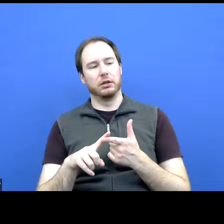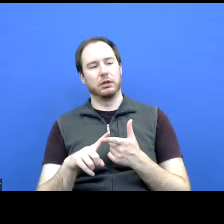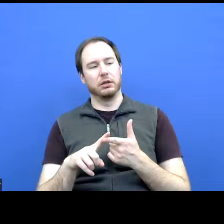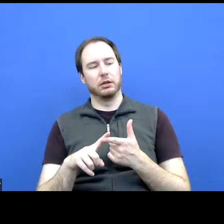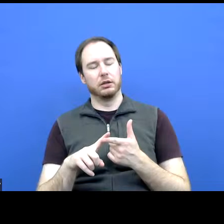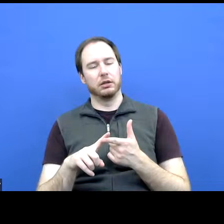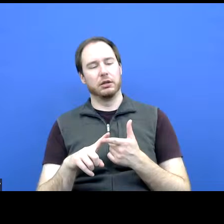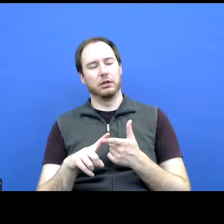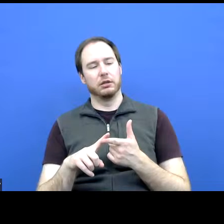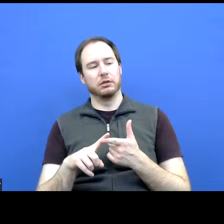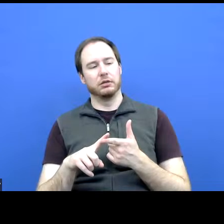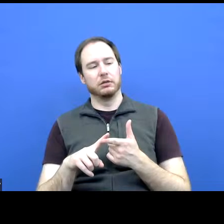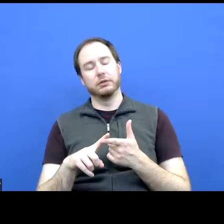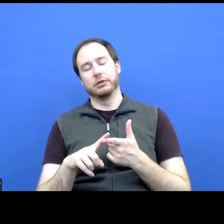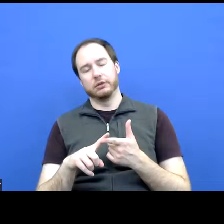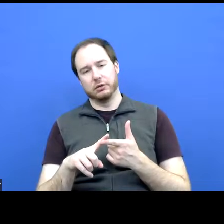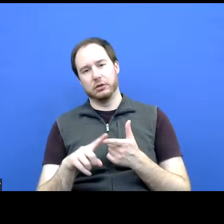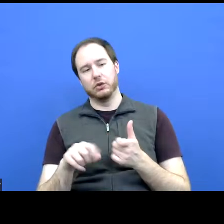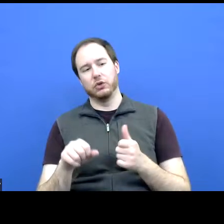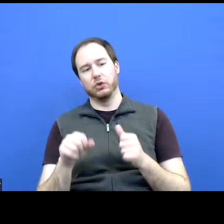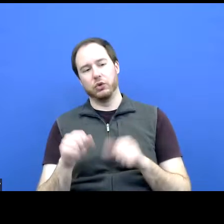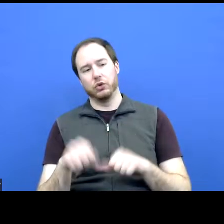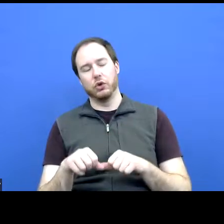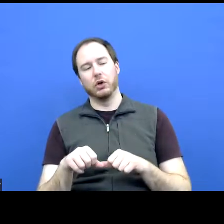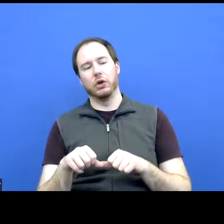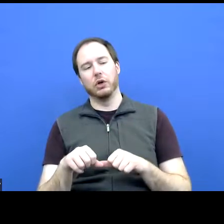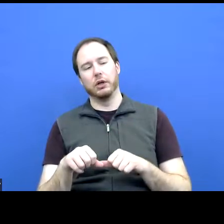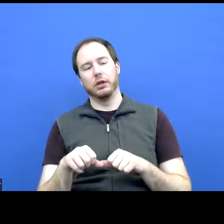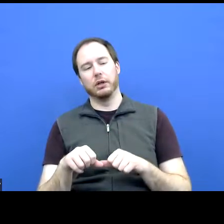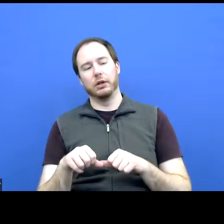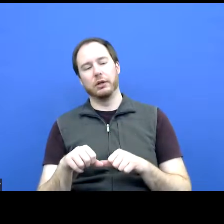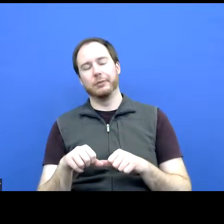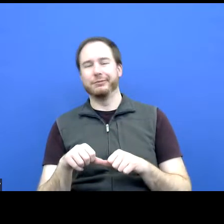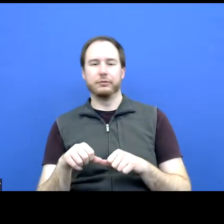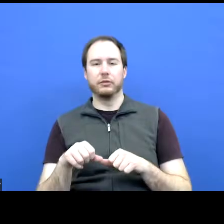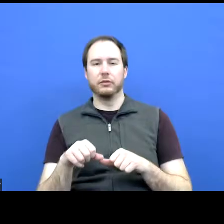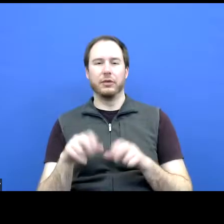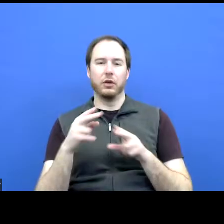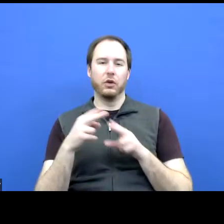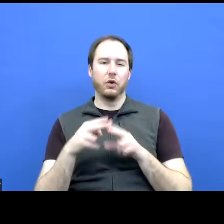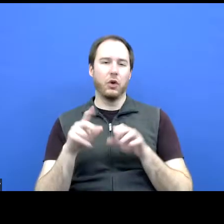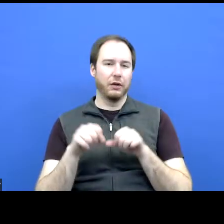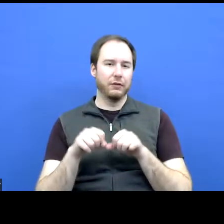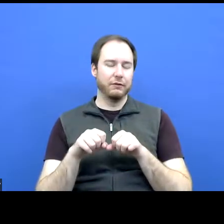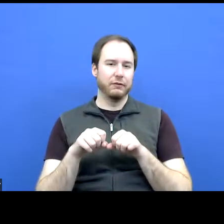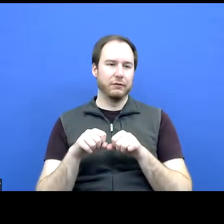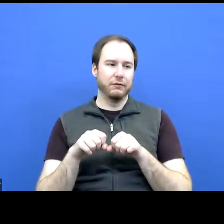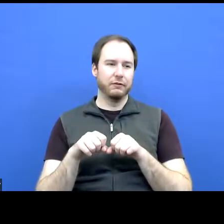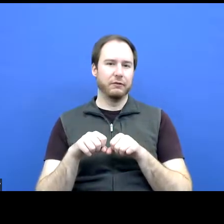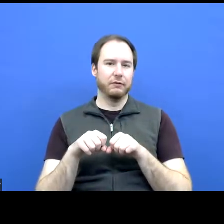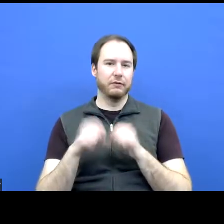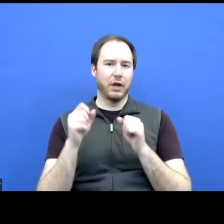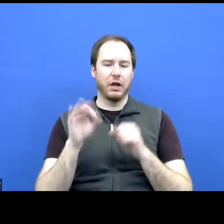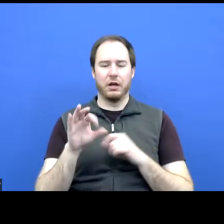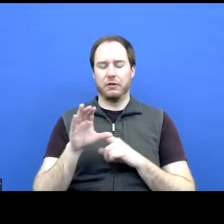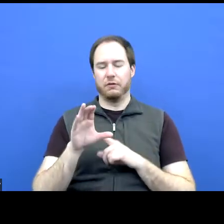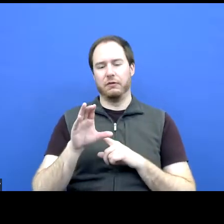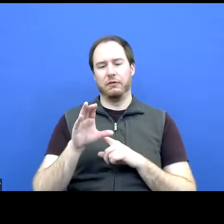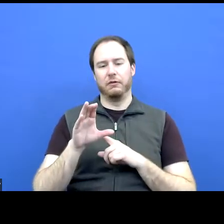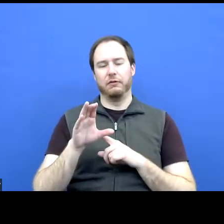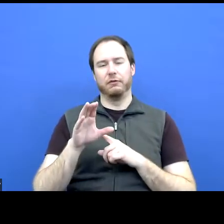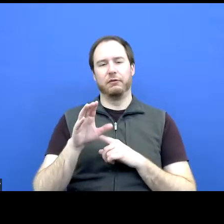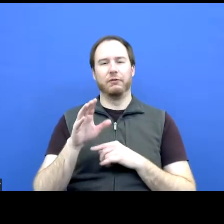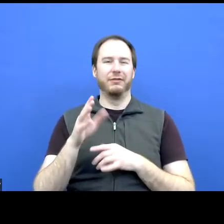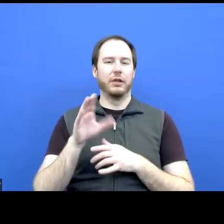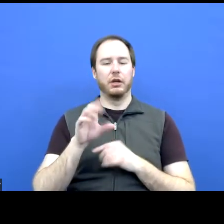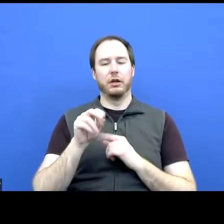It could also, encourage essentially what I believe are violations of open container law, although I'm no expert on liquor